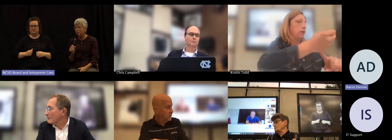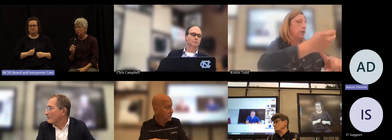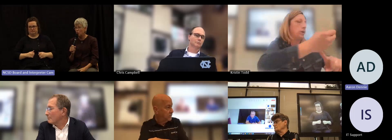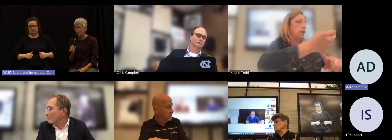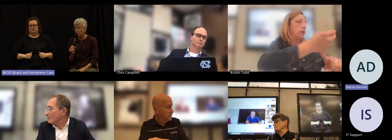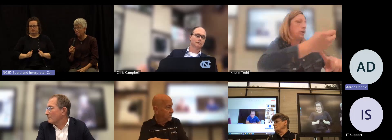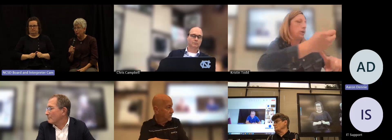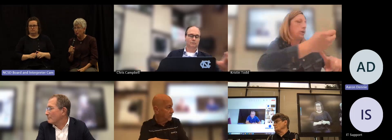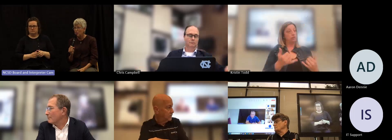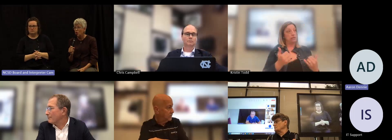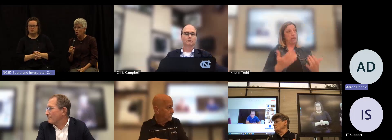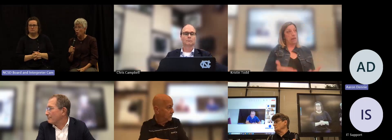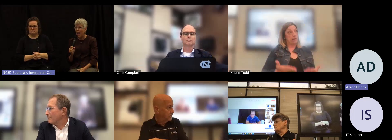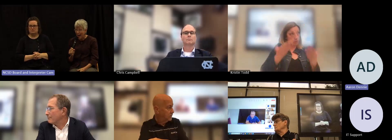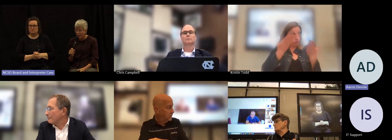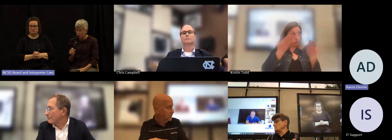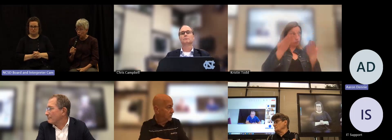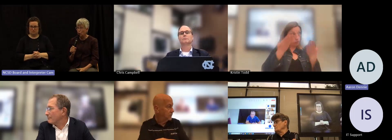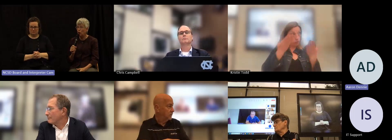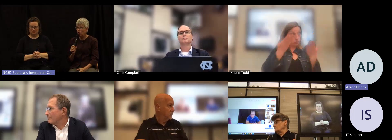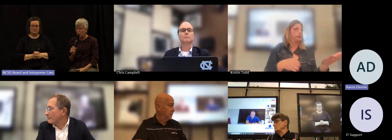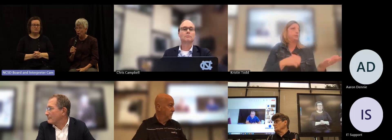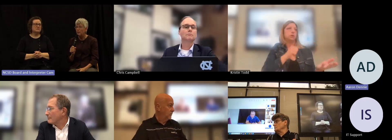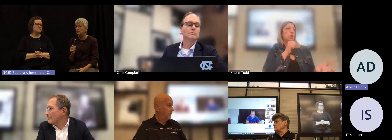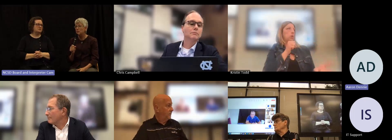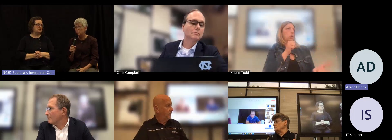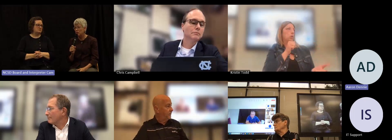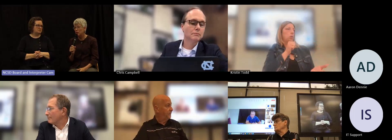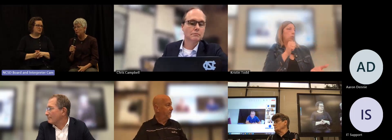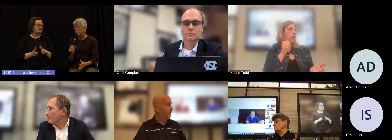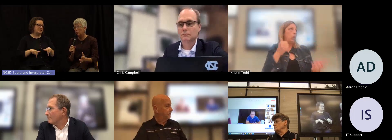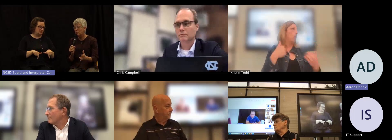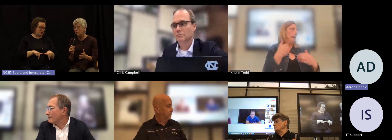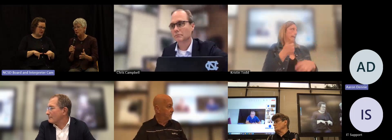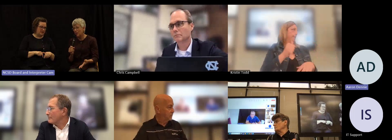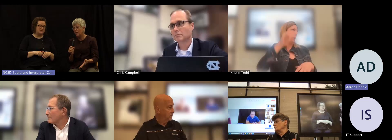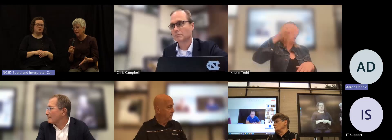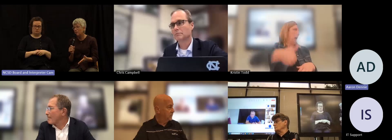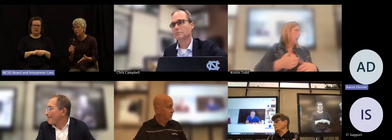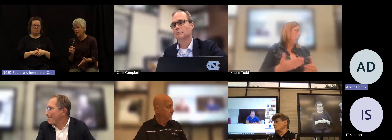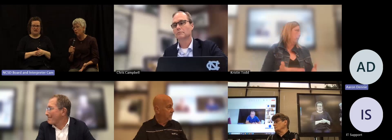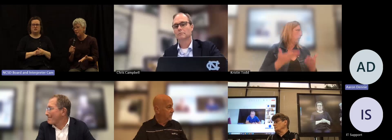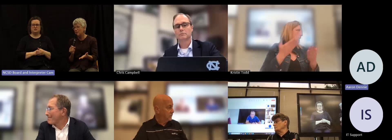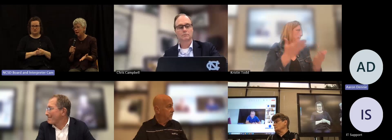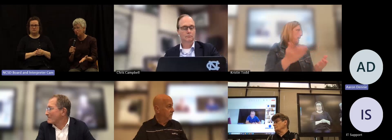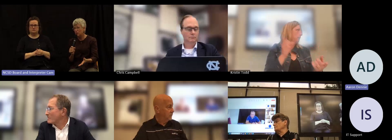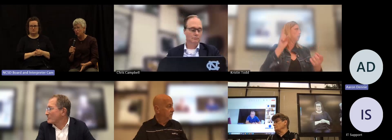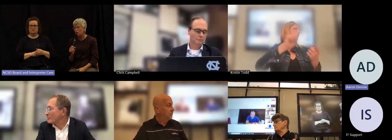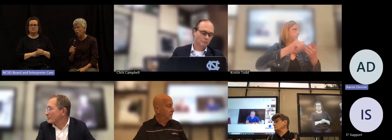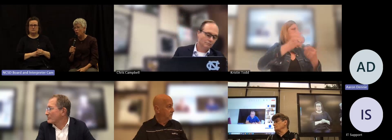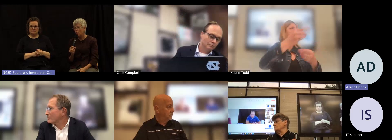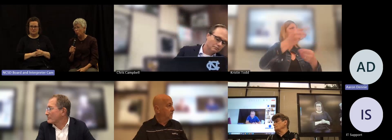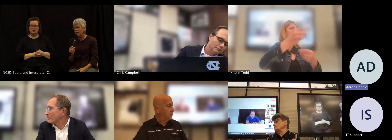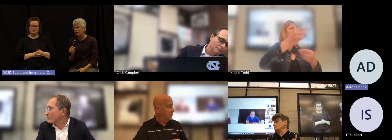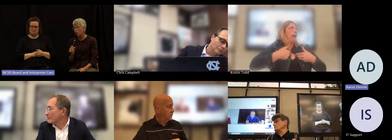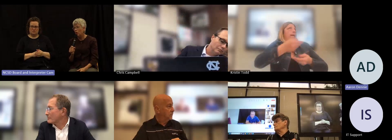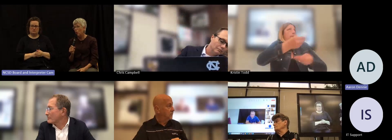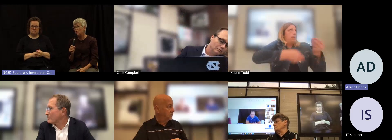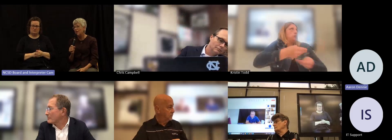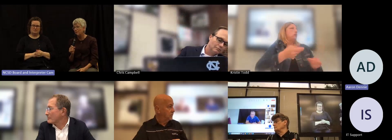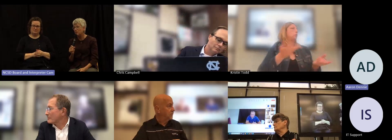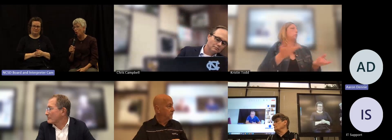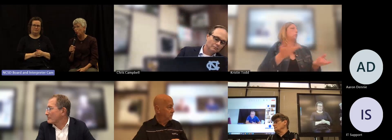budget situation. So after this is today's recommendation,